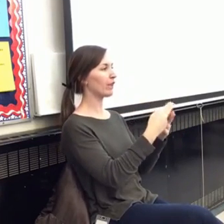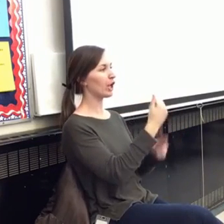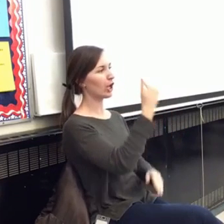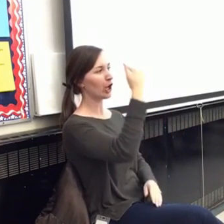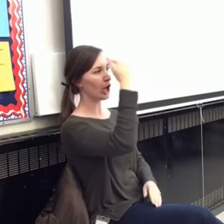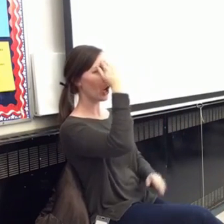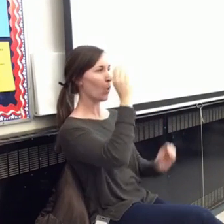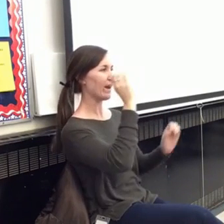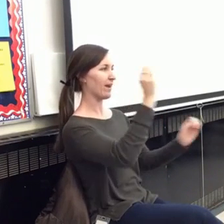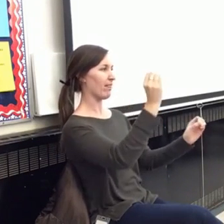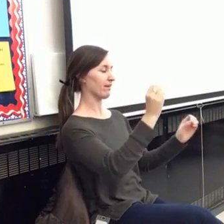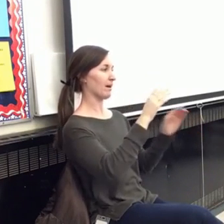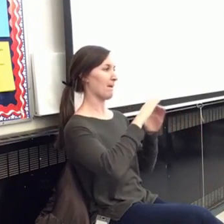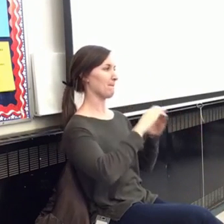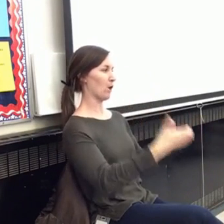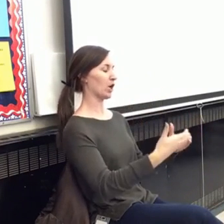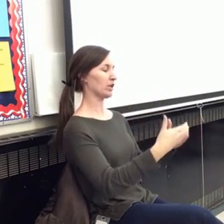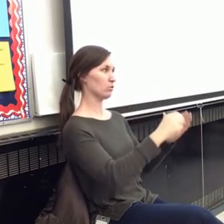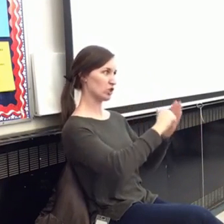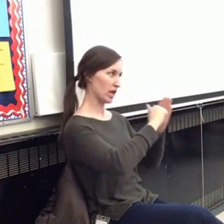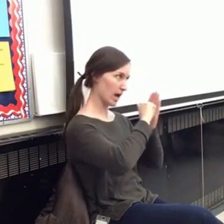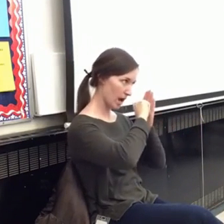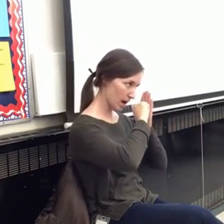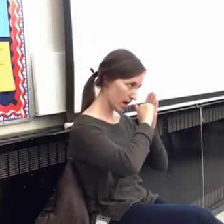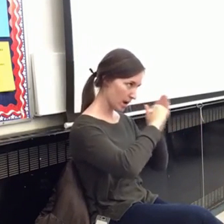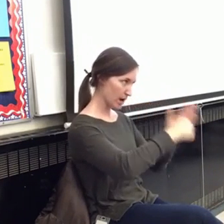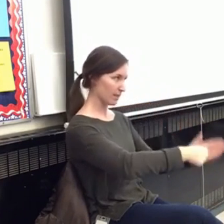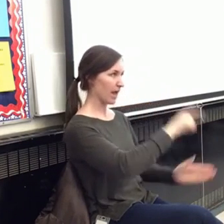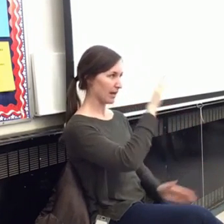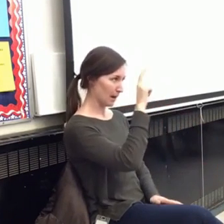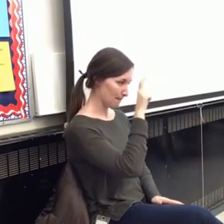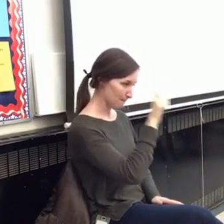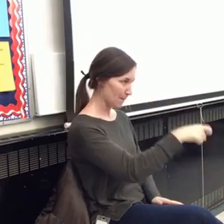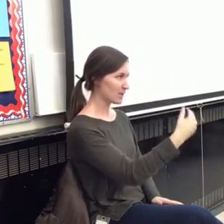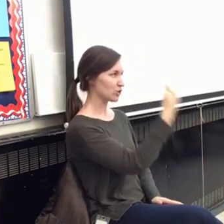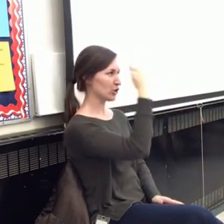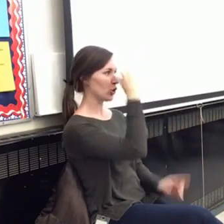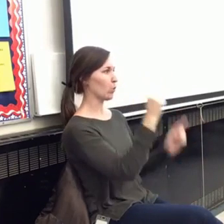is a starred, highlighted, must-know term.